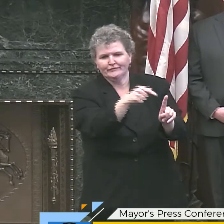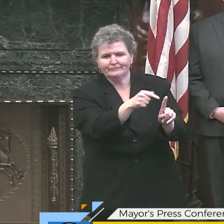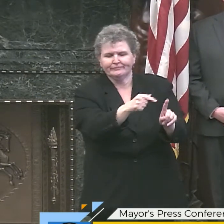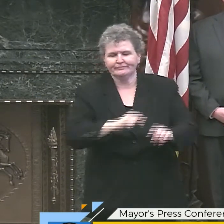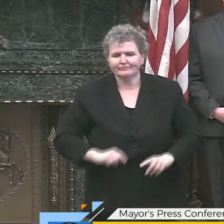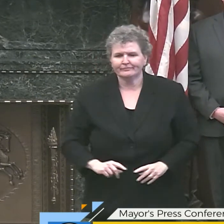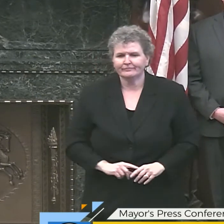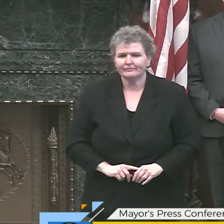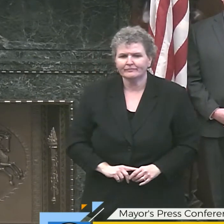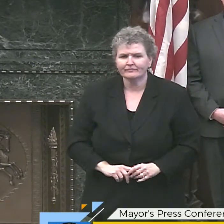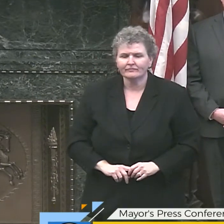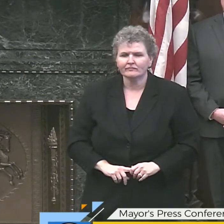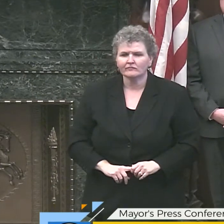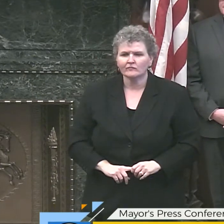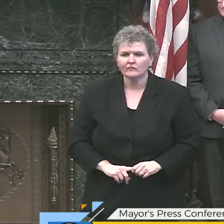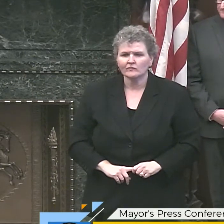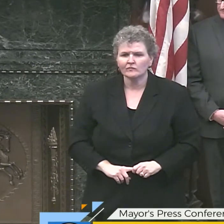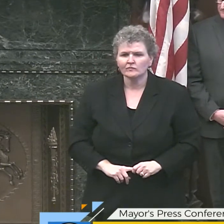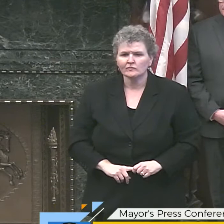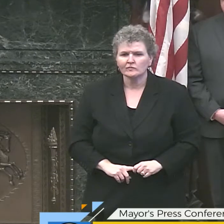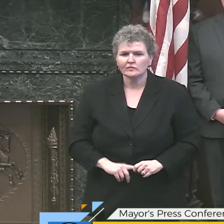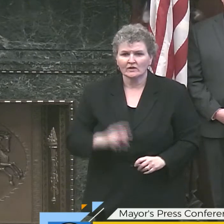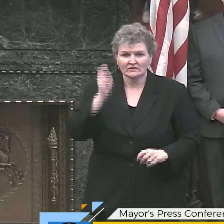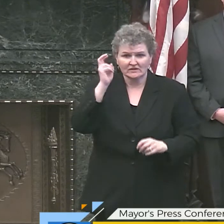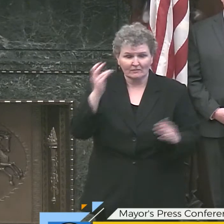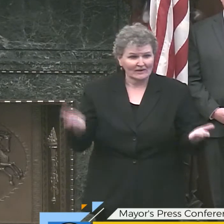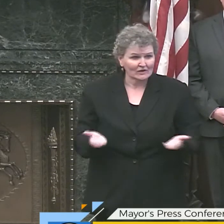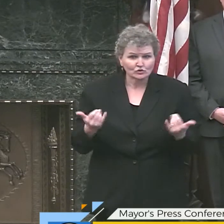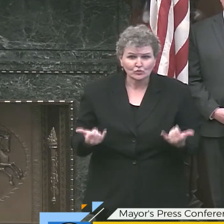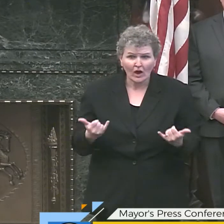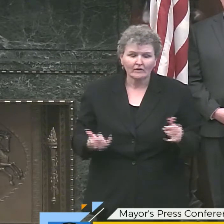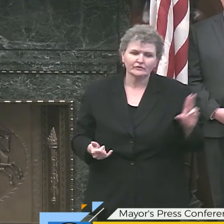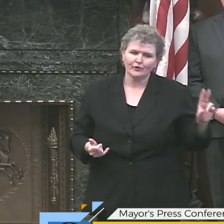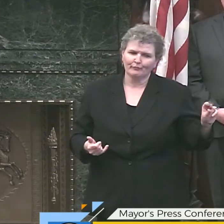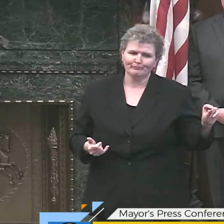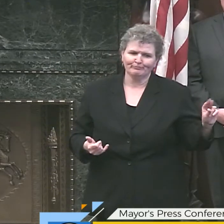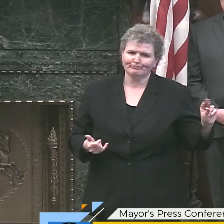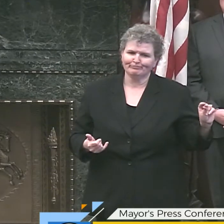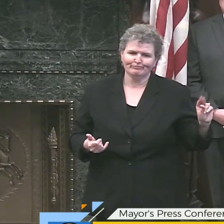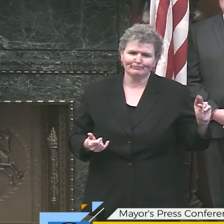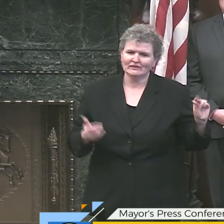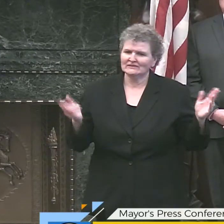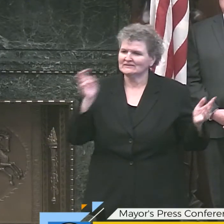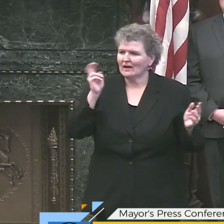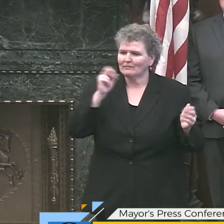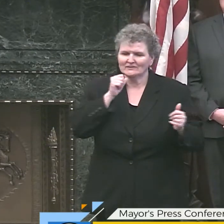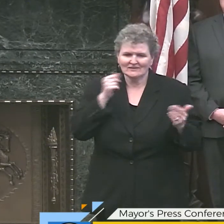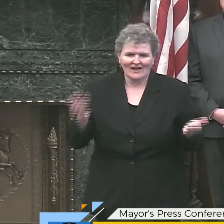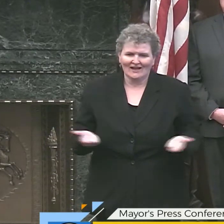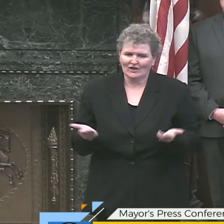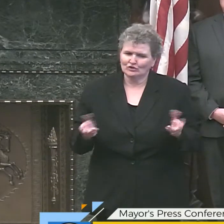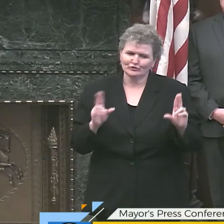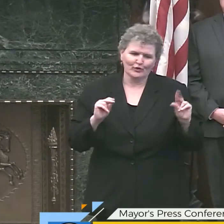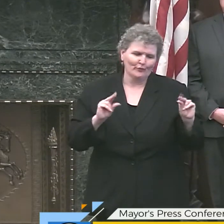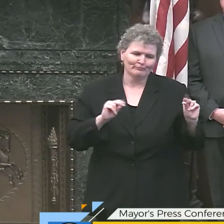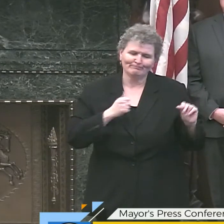Is SEPTA here today, or is SEPTA here? No, SEPTA is not here today.